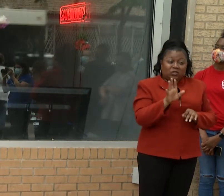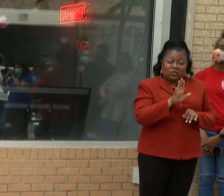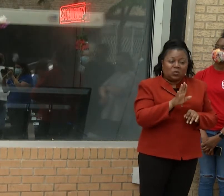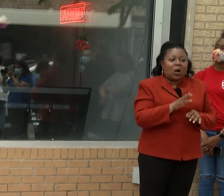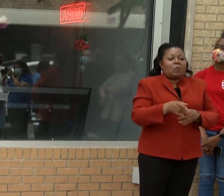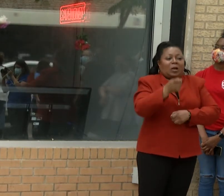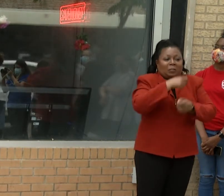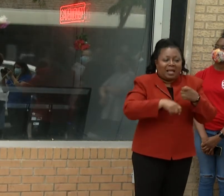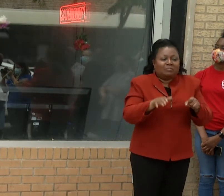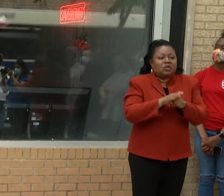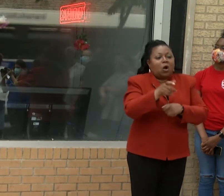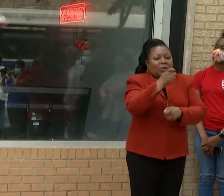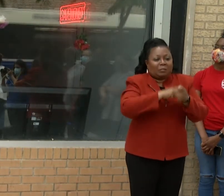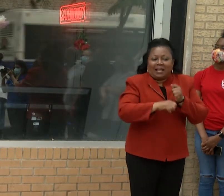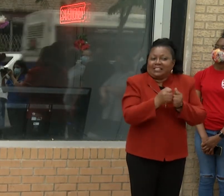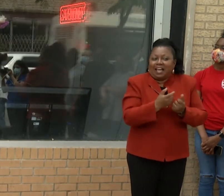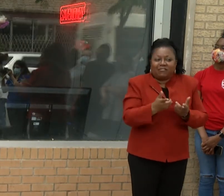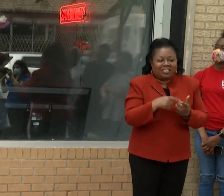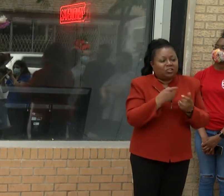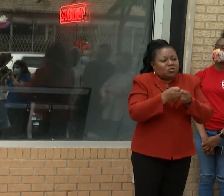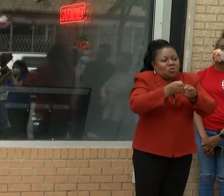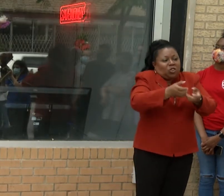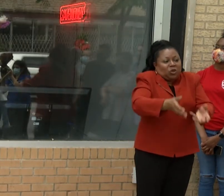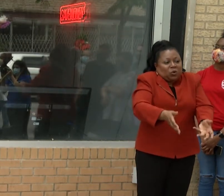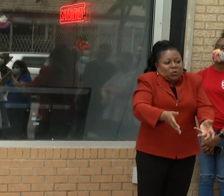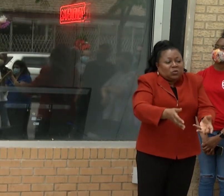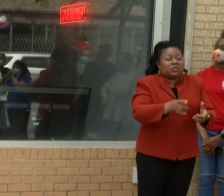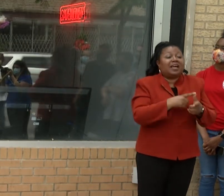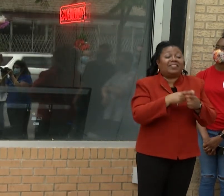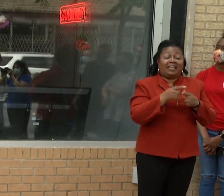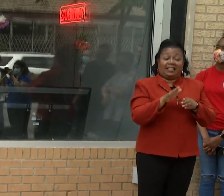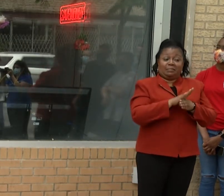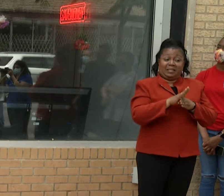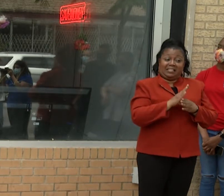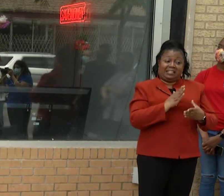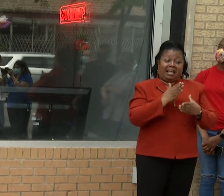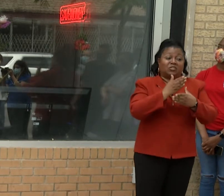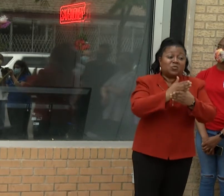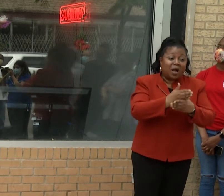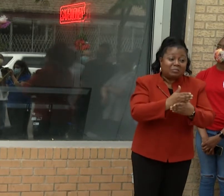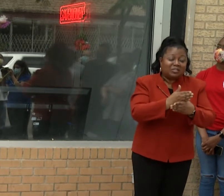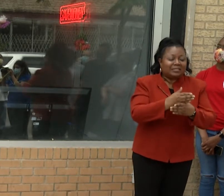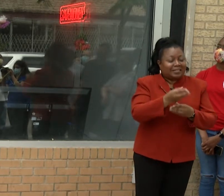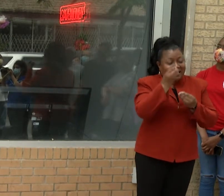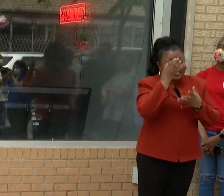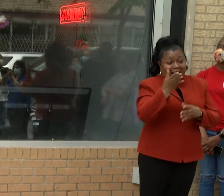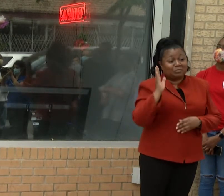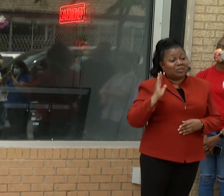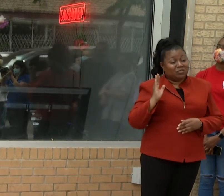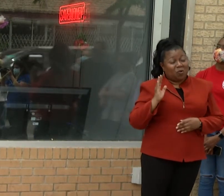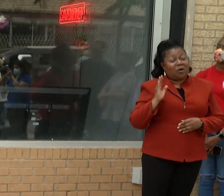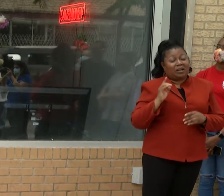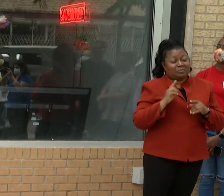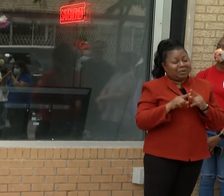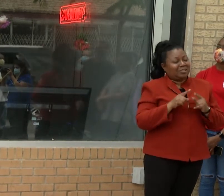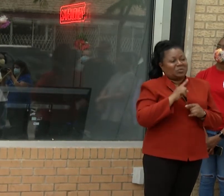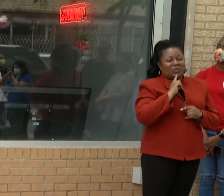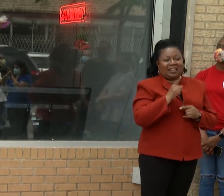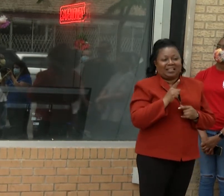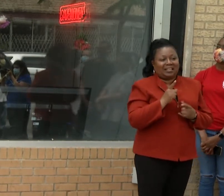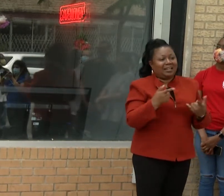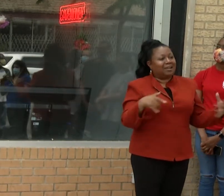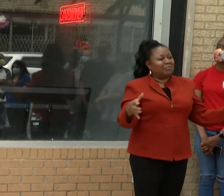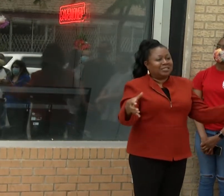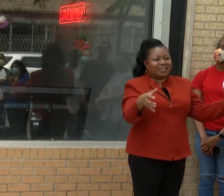but replacement cost to replace everything that you lose. And then the business interruption, as I stated before, but really